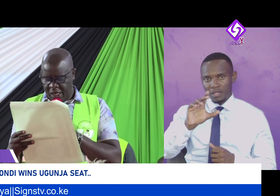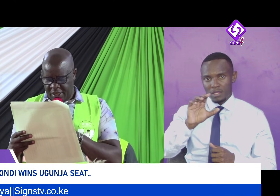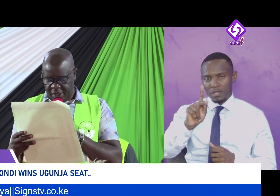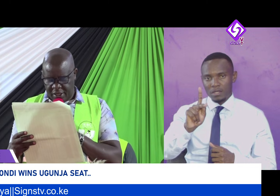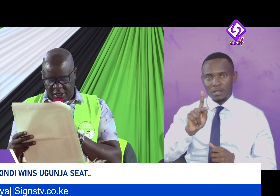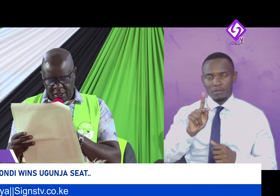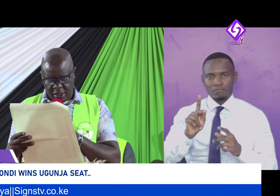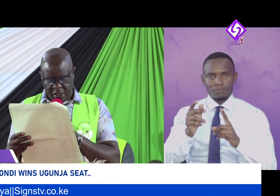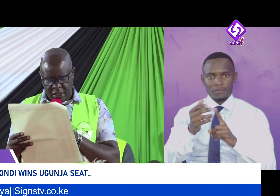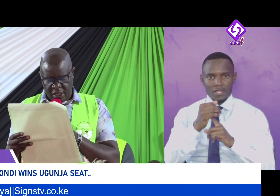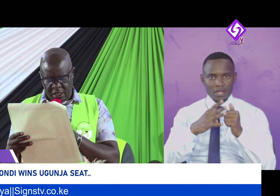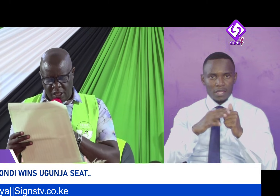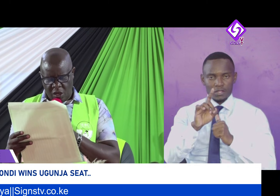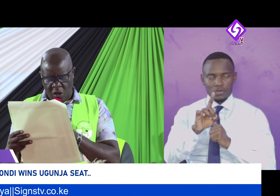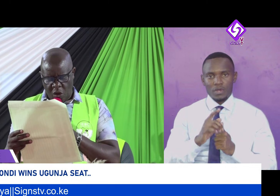91.